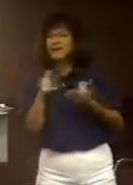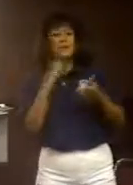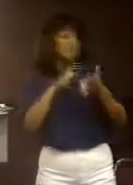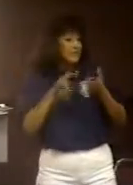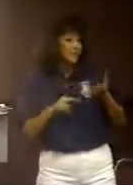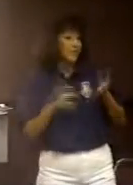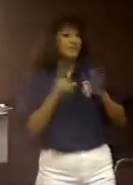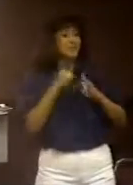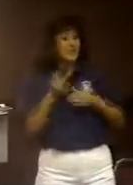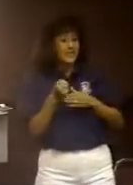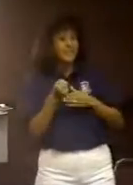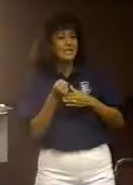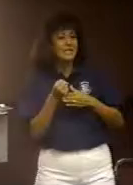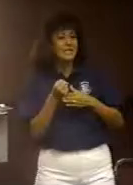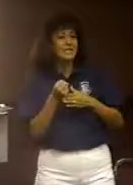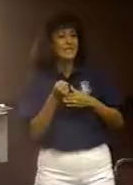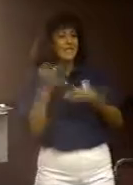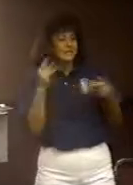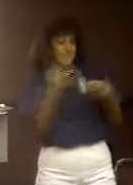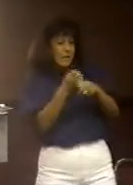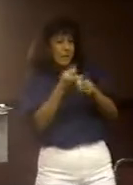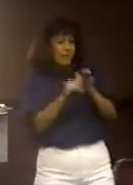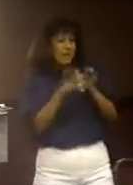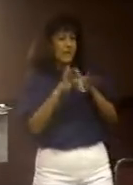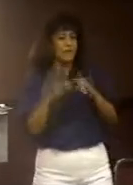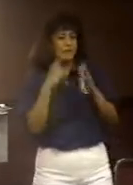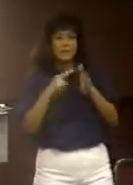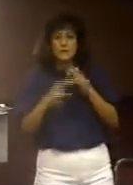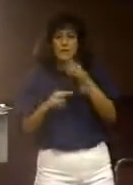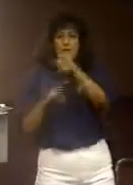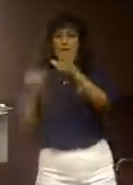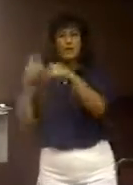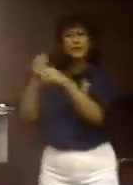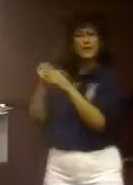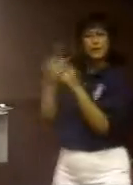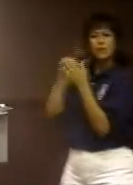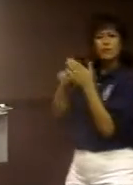not research. It's a summary of research that's been done.